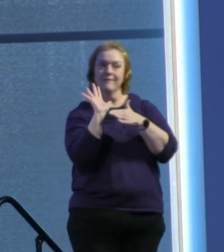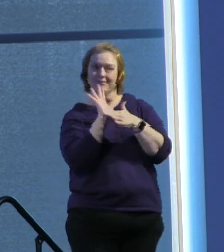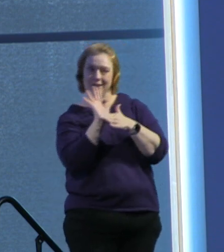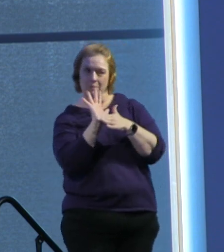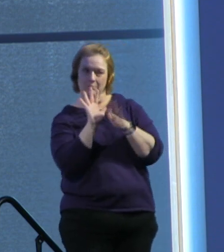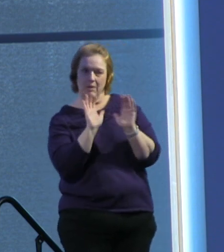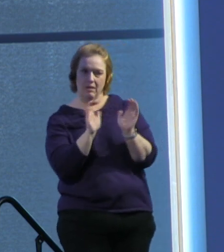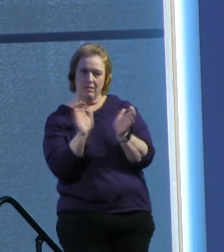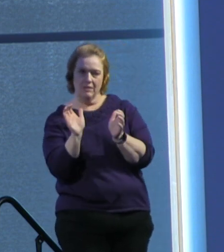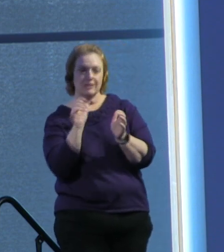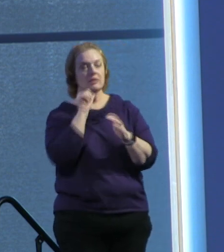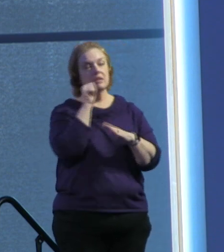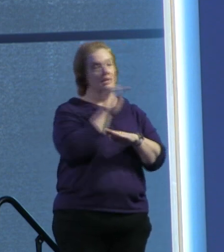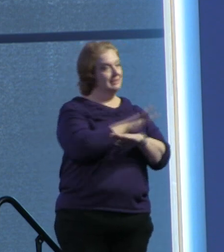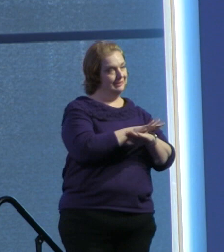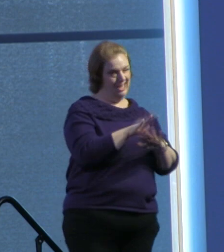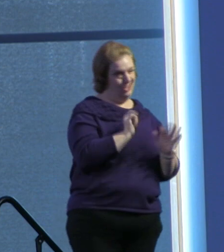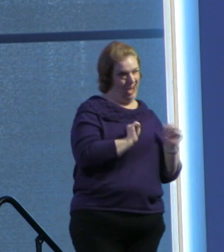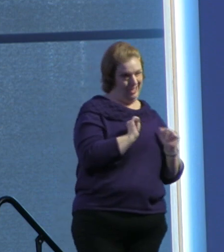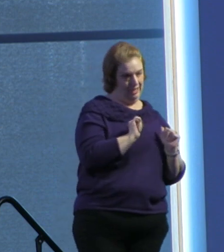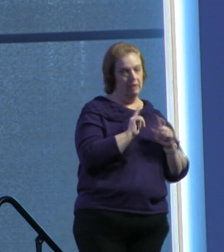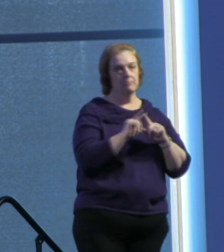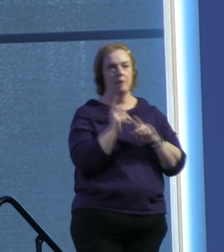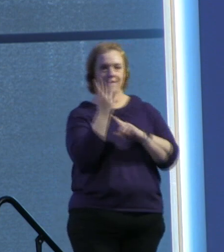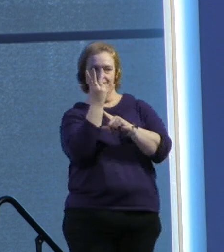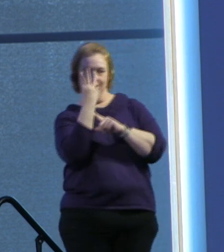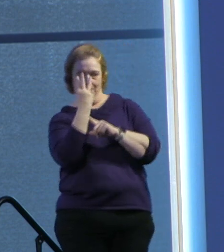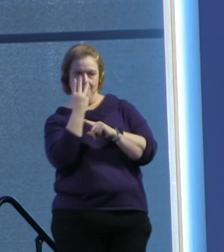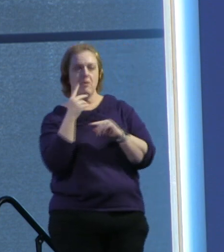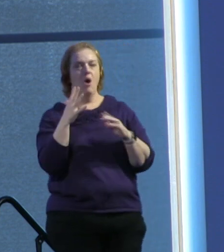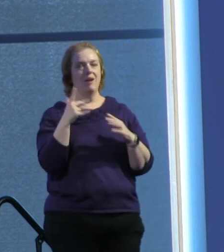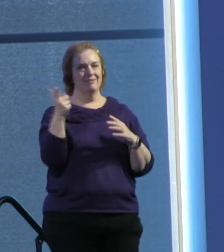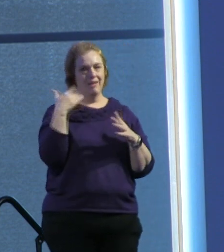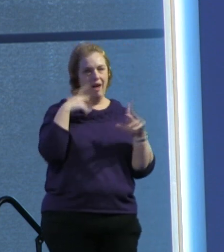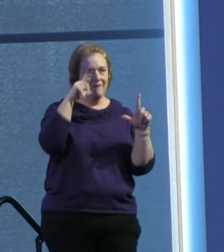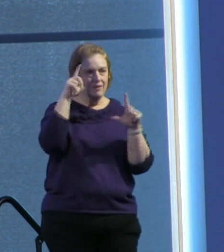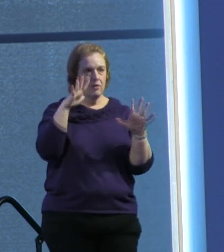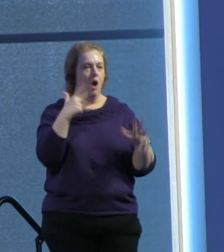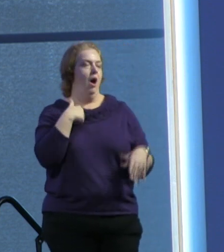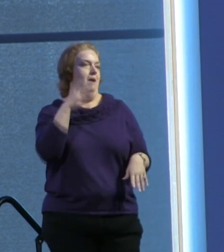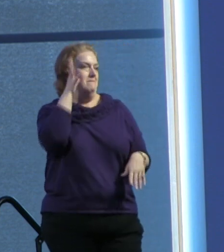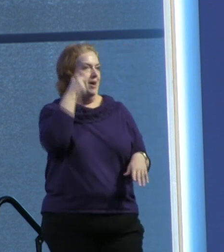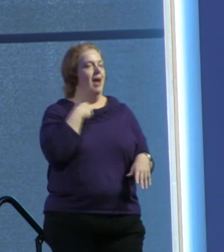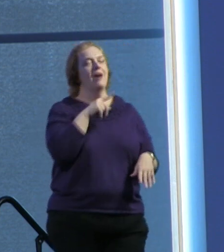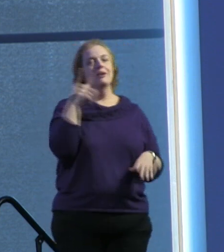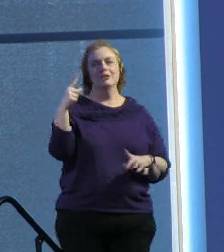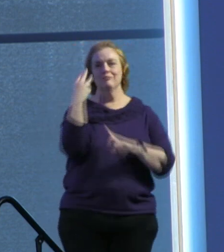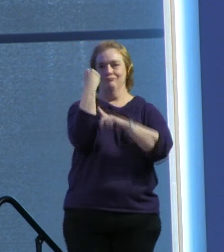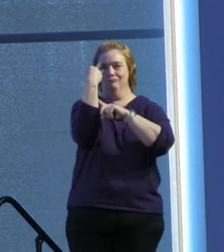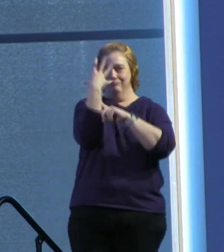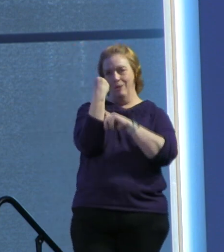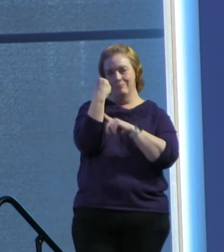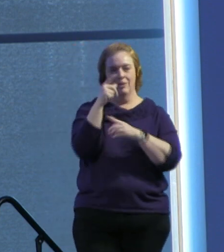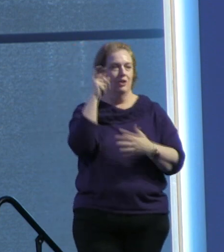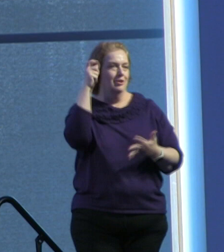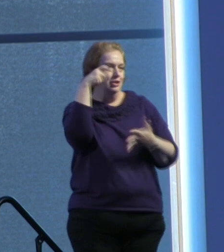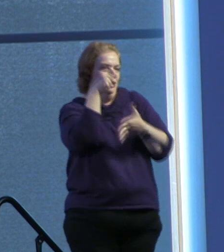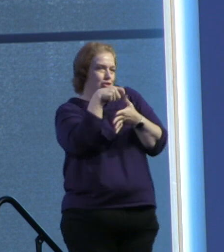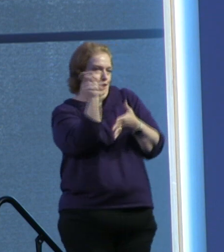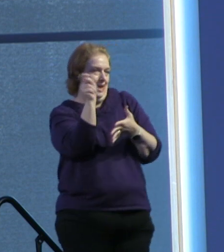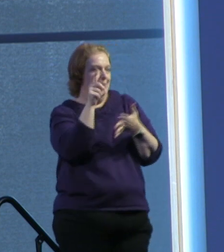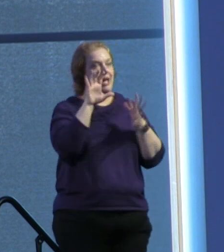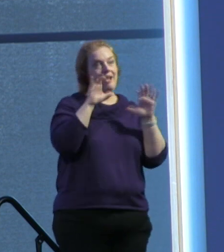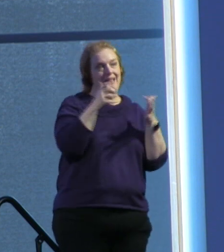the way, not stage. And they have photographers here, so I got my headshots, check. I started